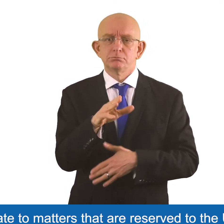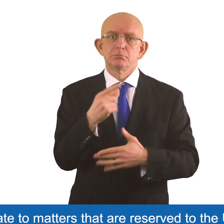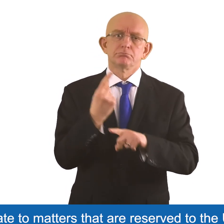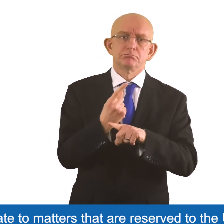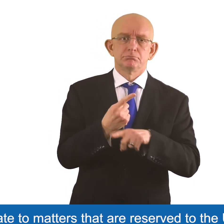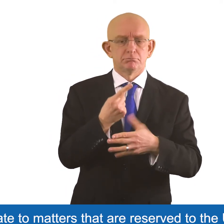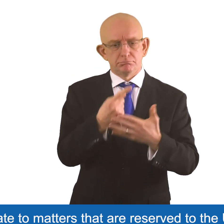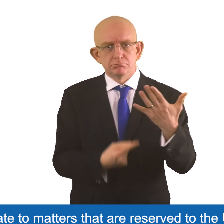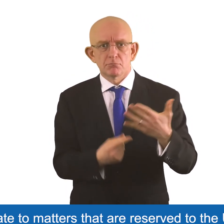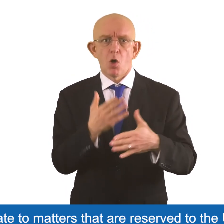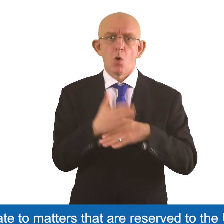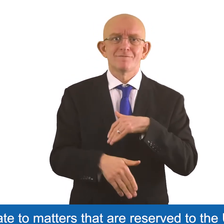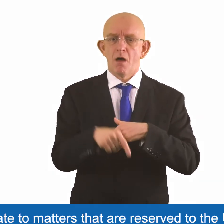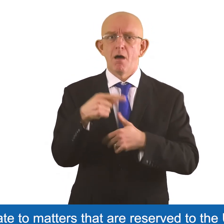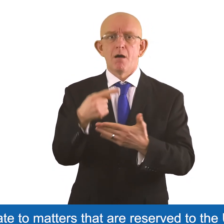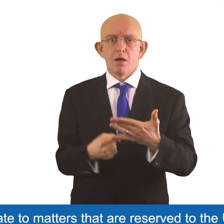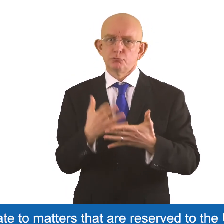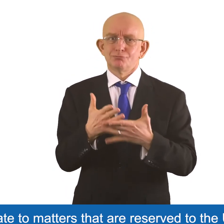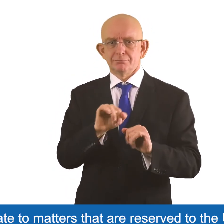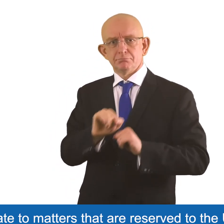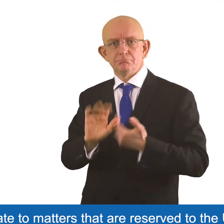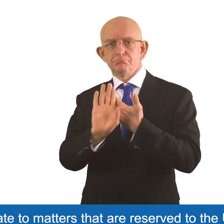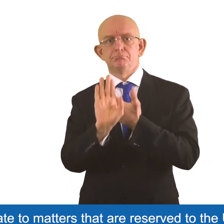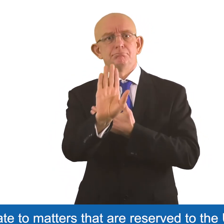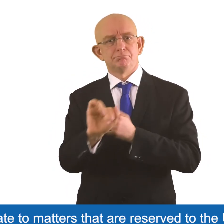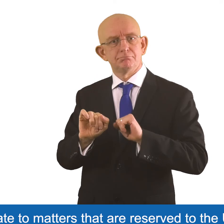matters that are reserved to the UK Parliament.